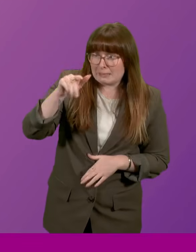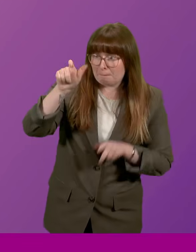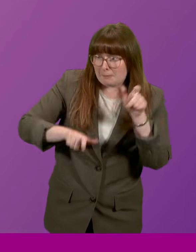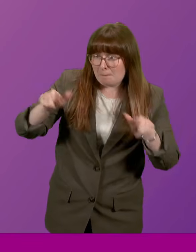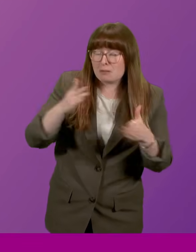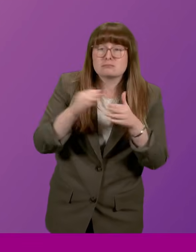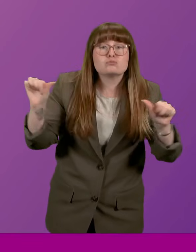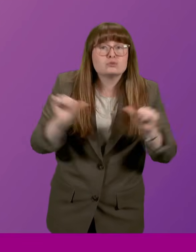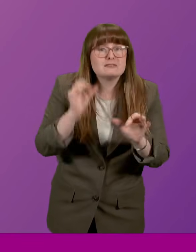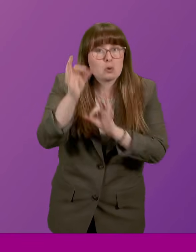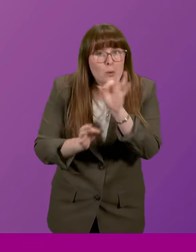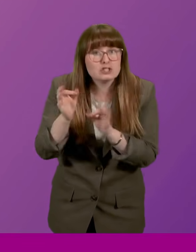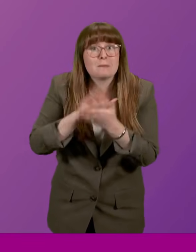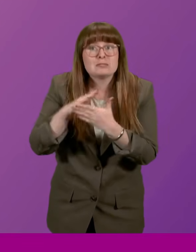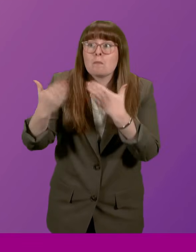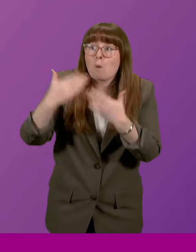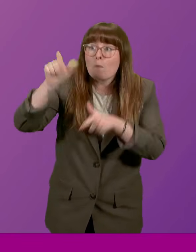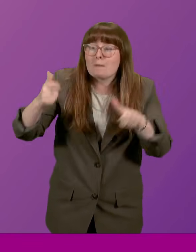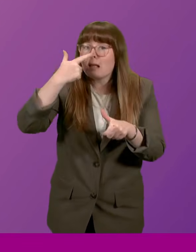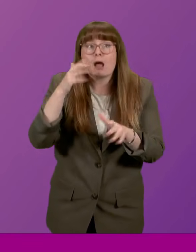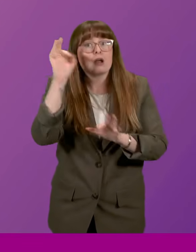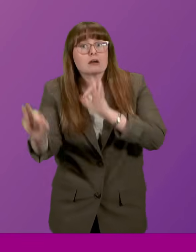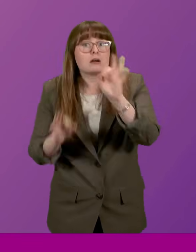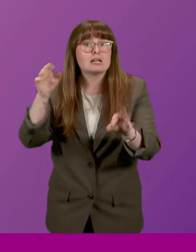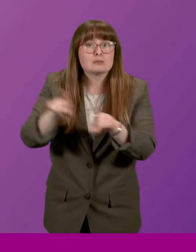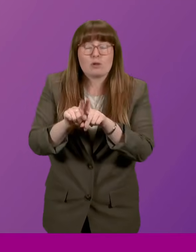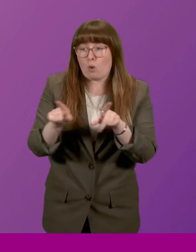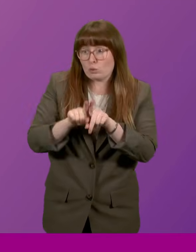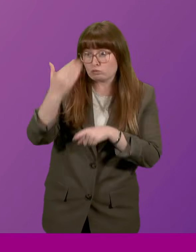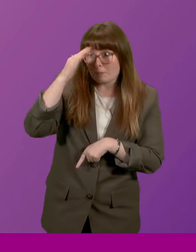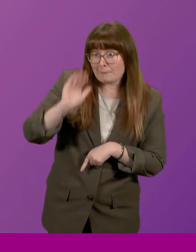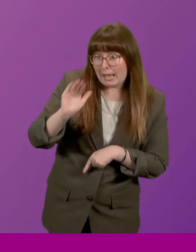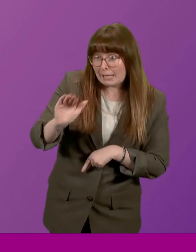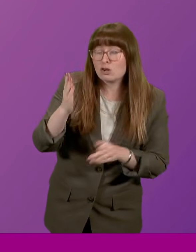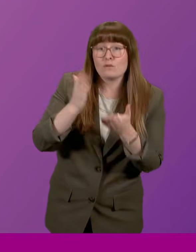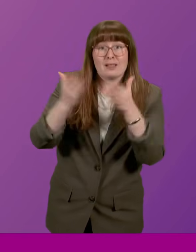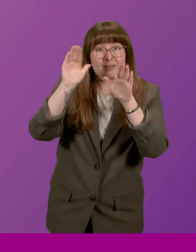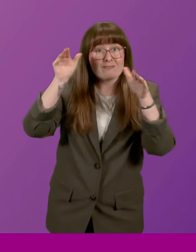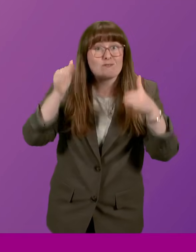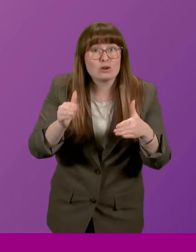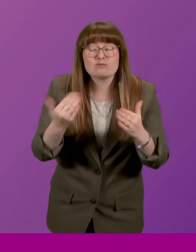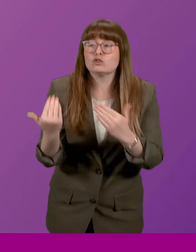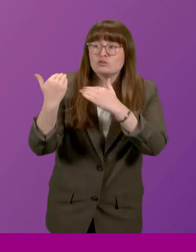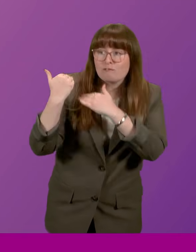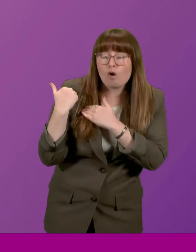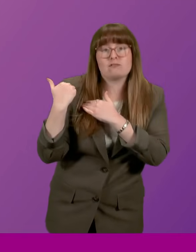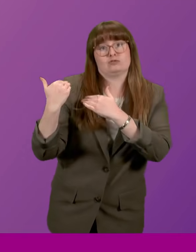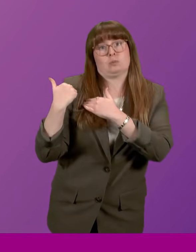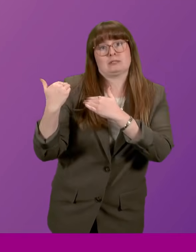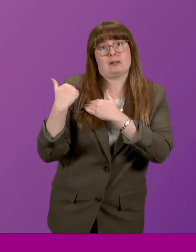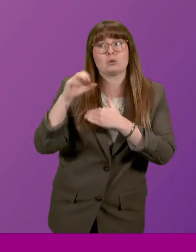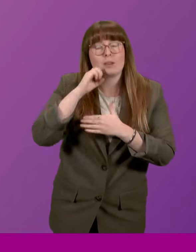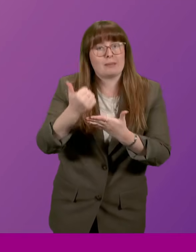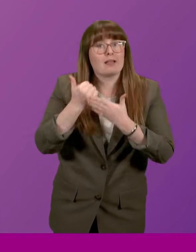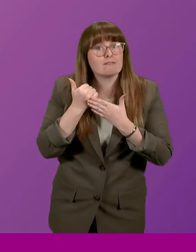concise questions enable more members to take part, and I would also remind members that a focus on devolved responsibilities would be